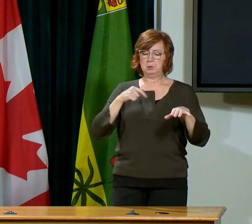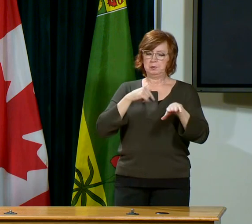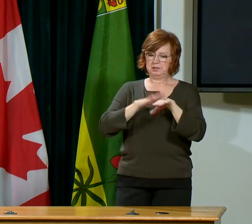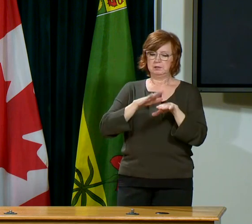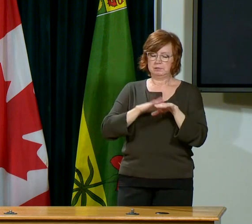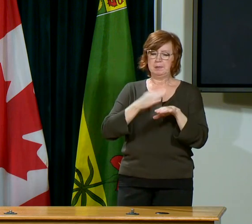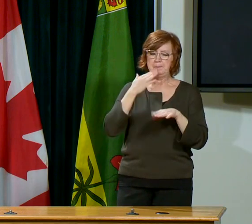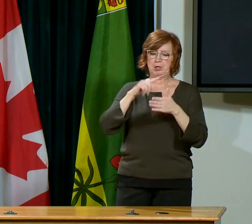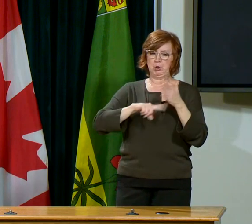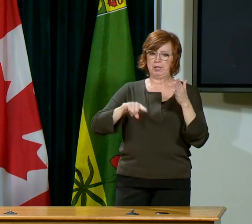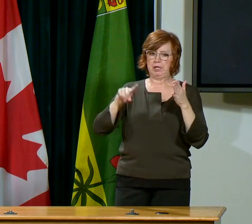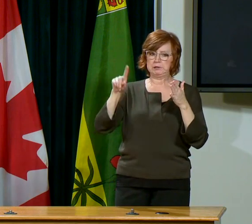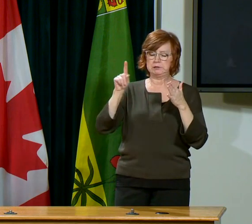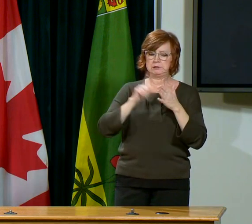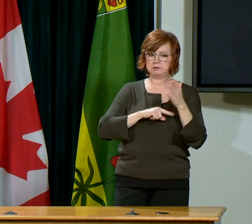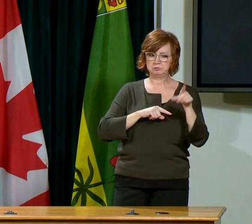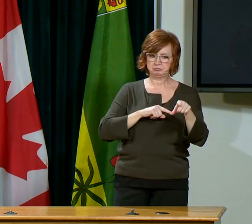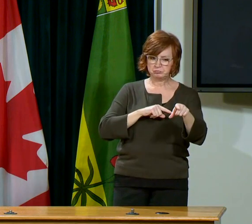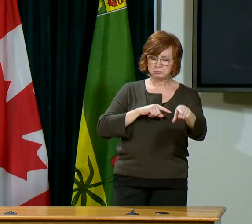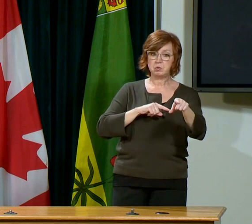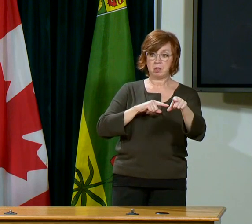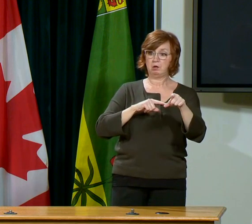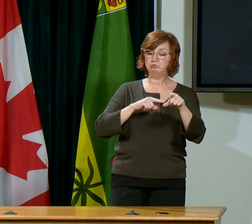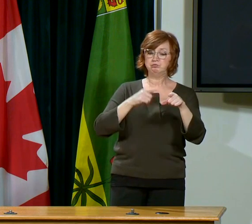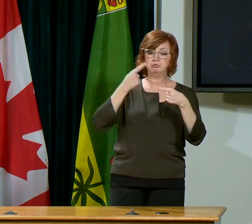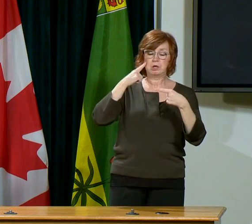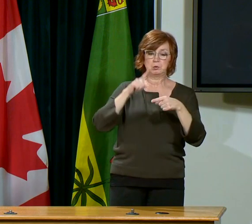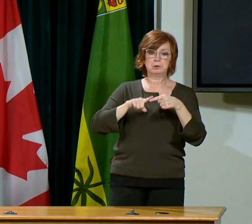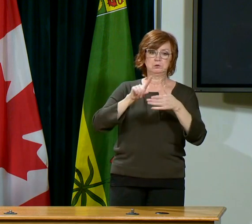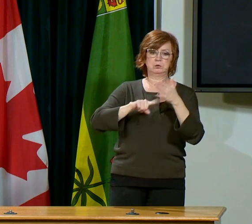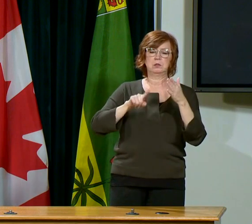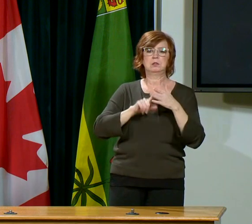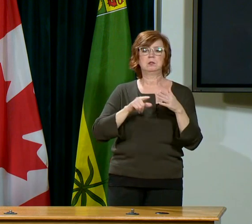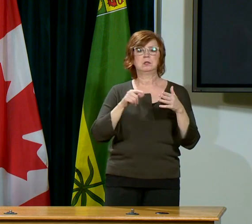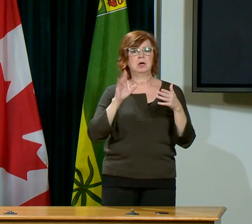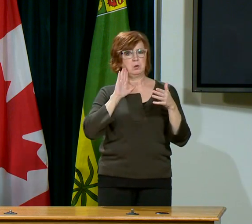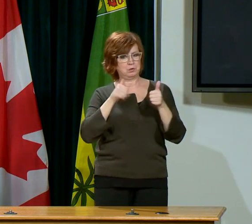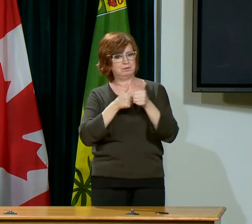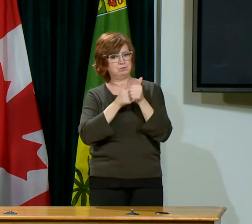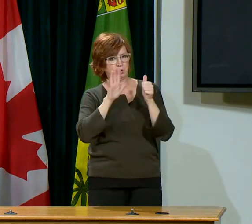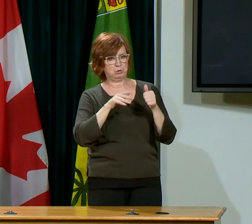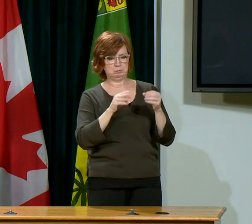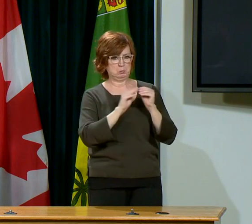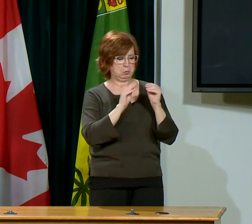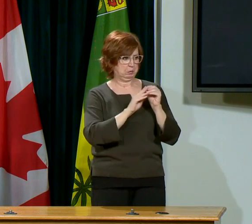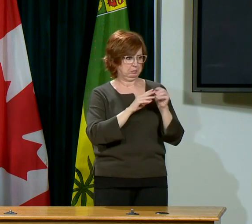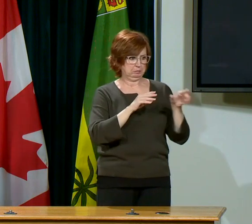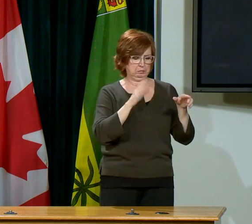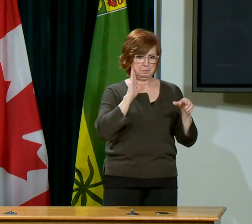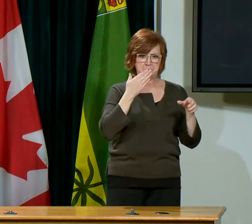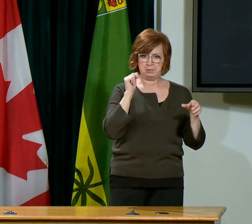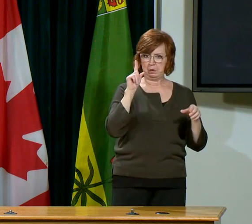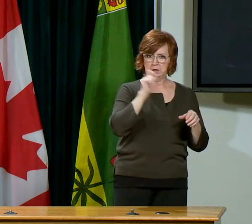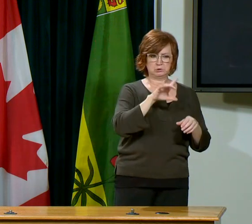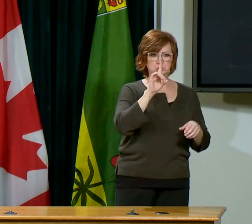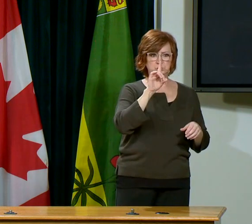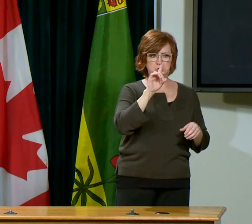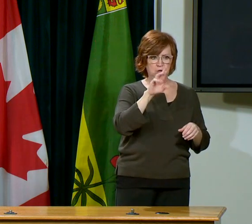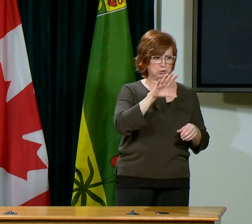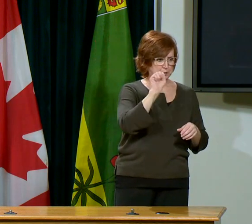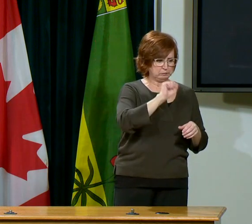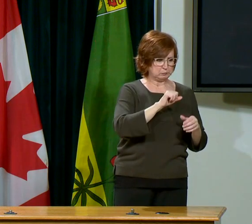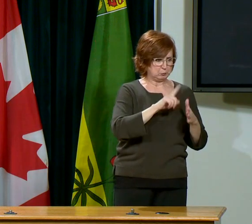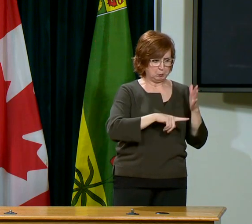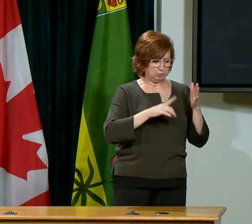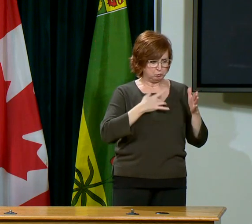date. We will be following up with the Chief Medical Health Officer, Dr. Shahab, around how we deal with these sorts of things in the future. But I do want to point